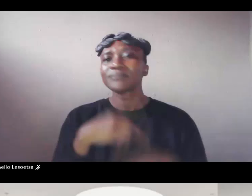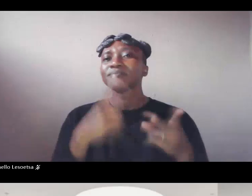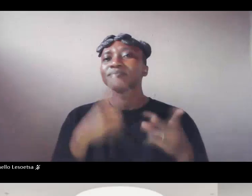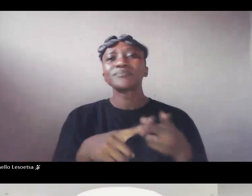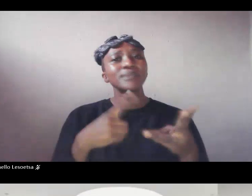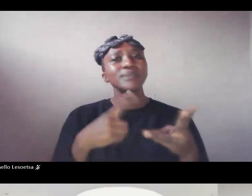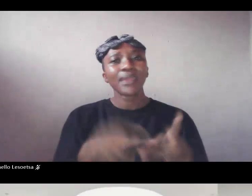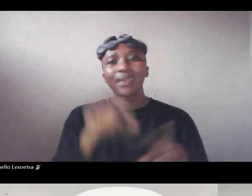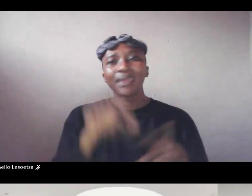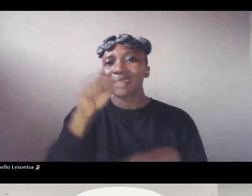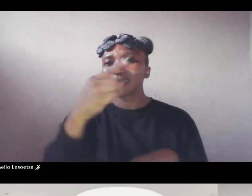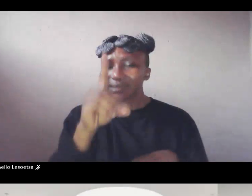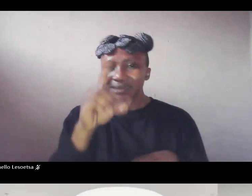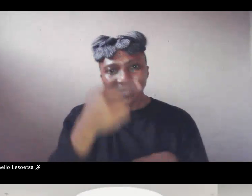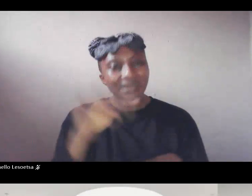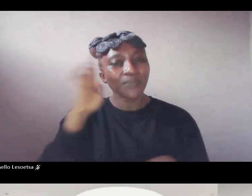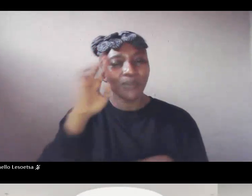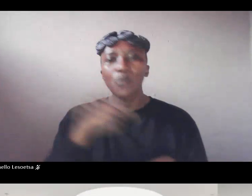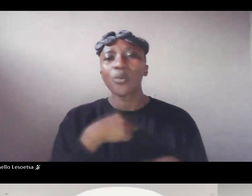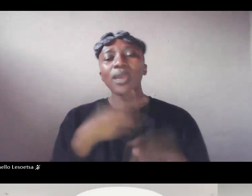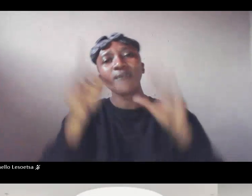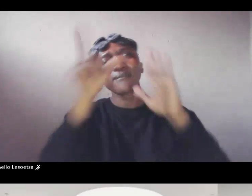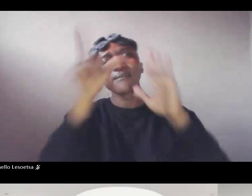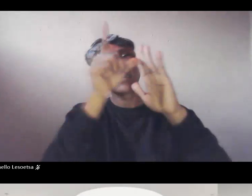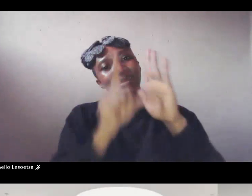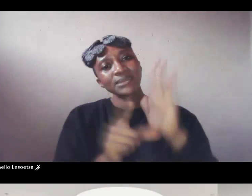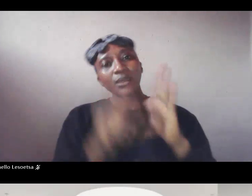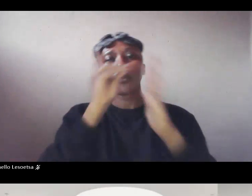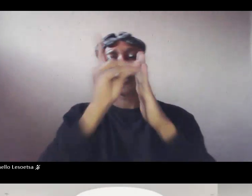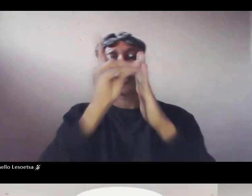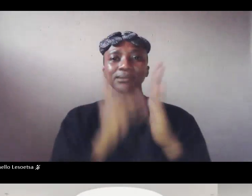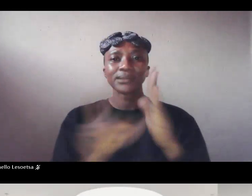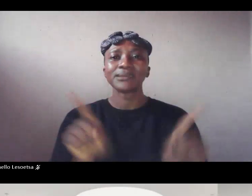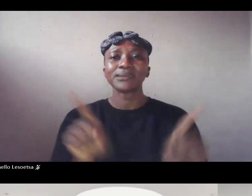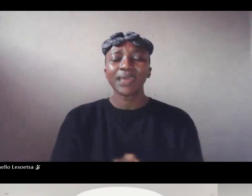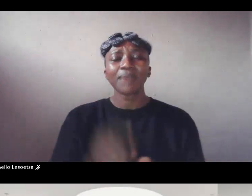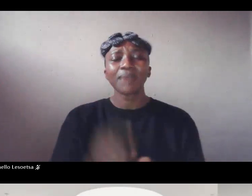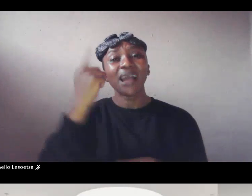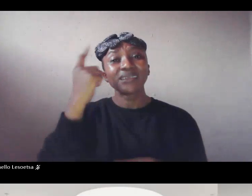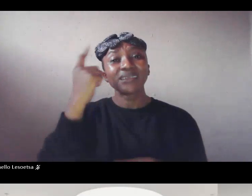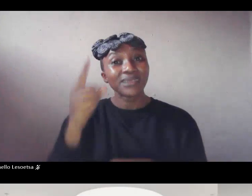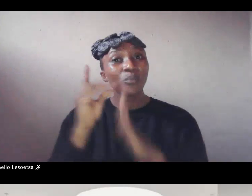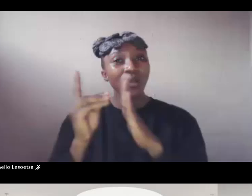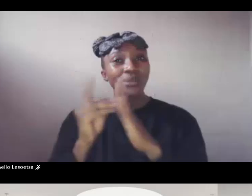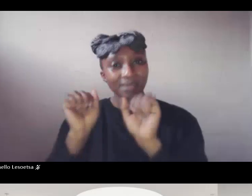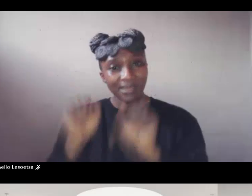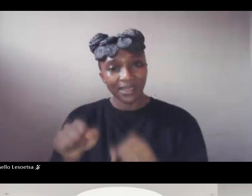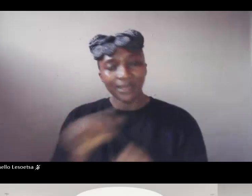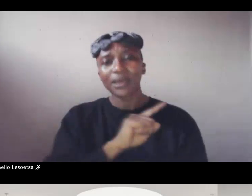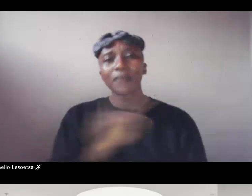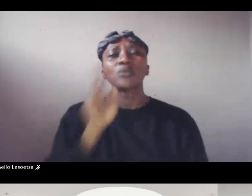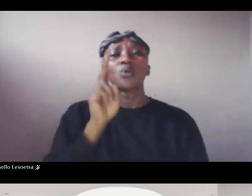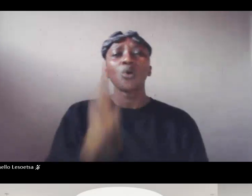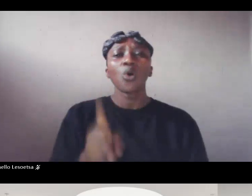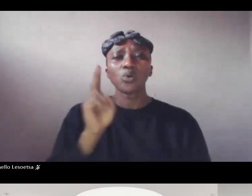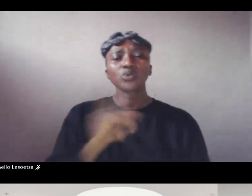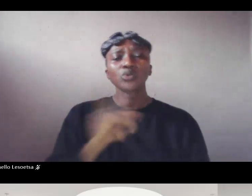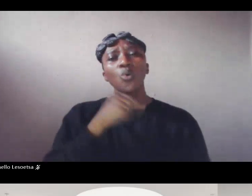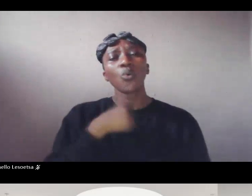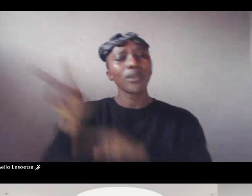policies. And then we now started going into not only understanding of those policies, but how do we monitor